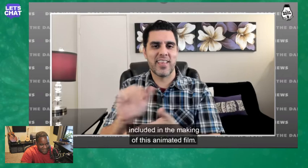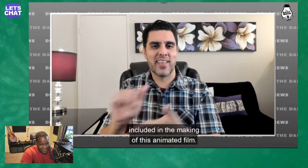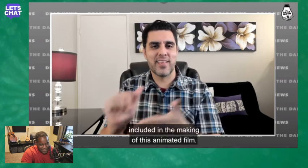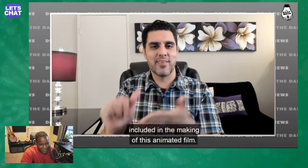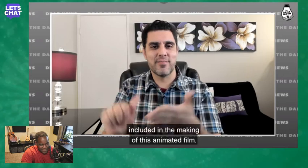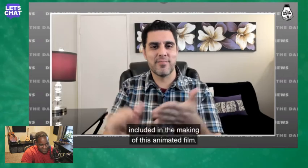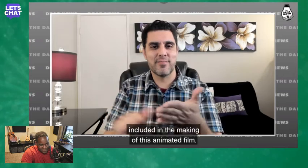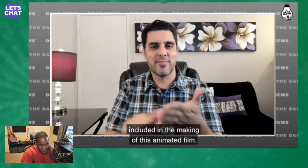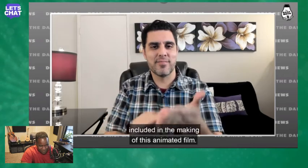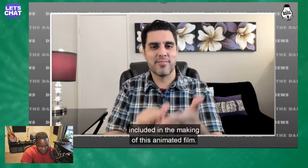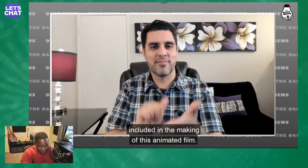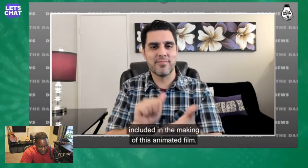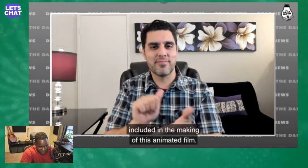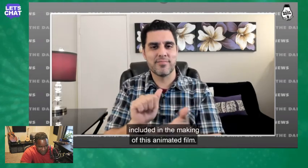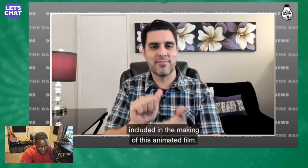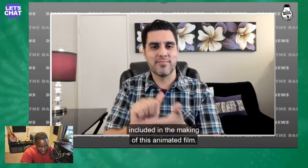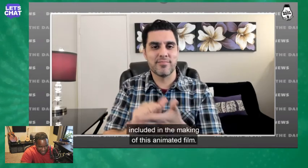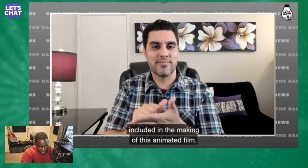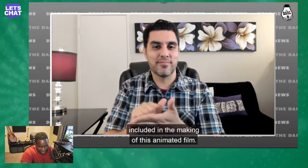film